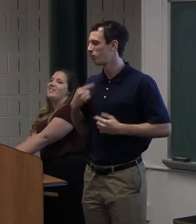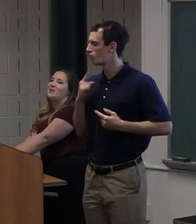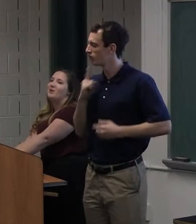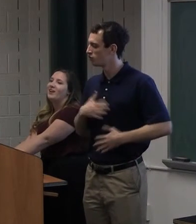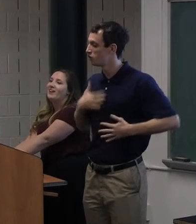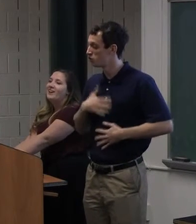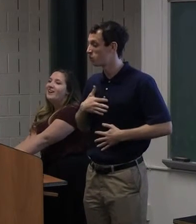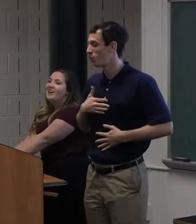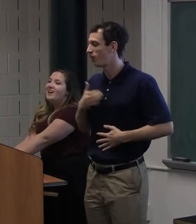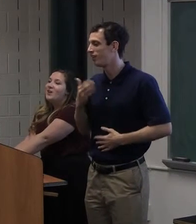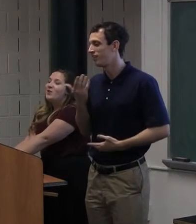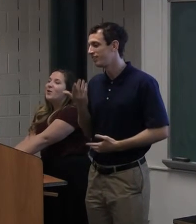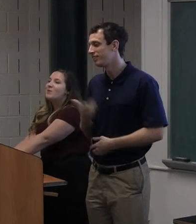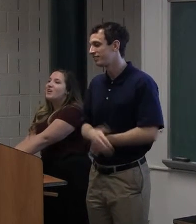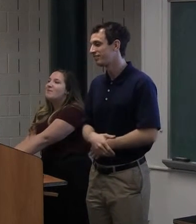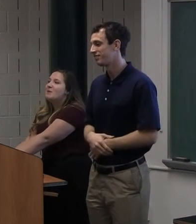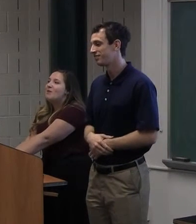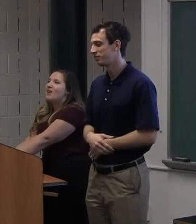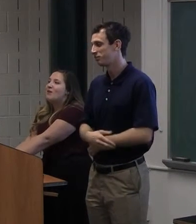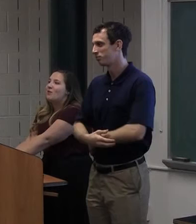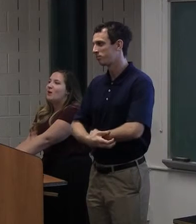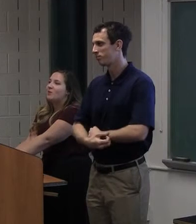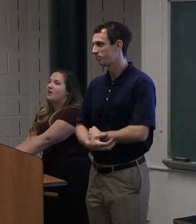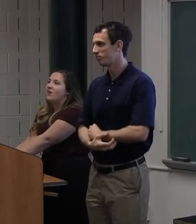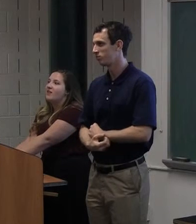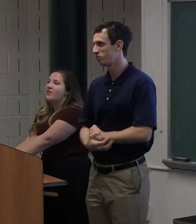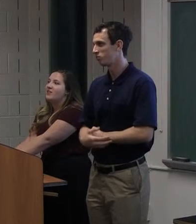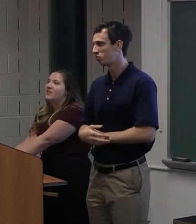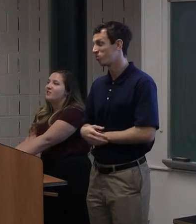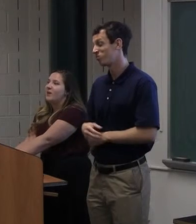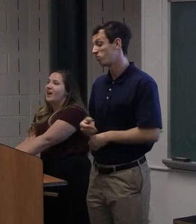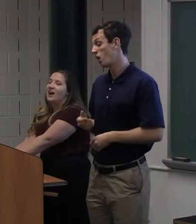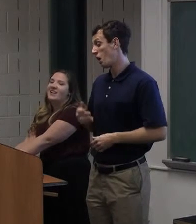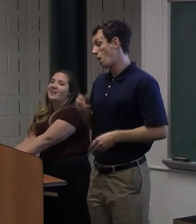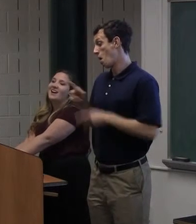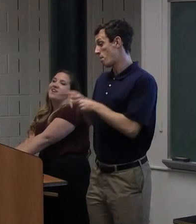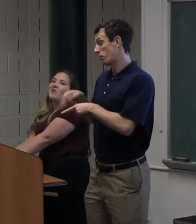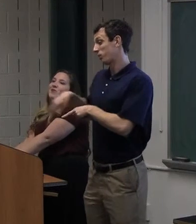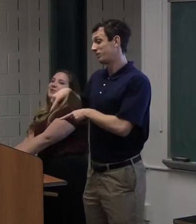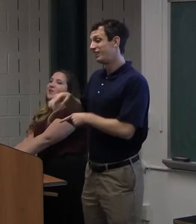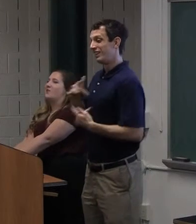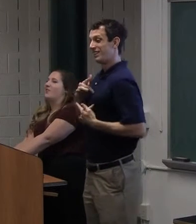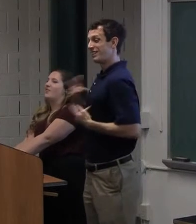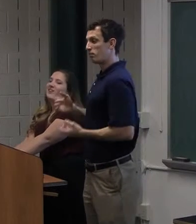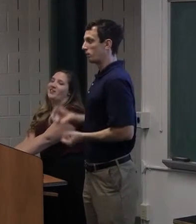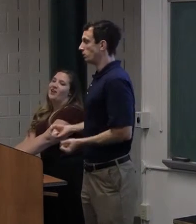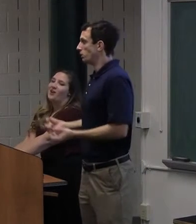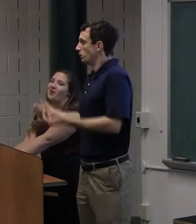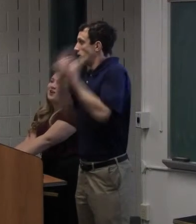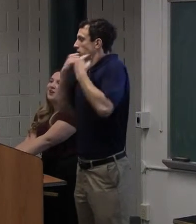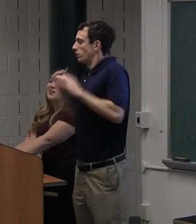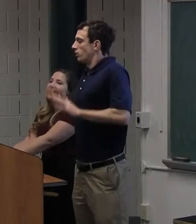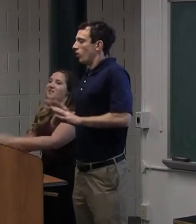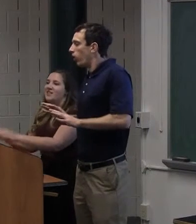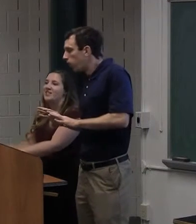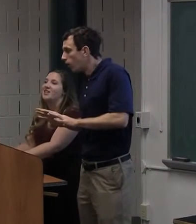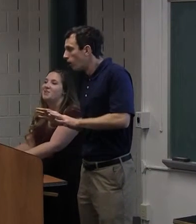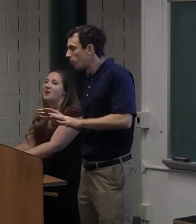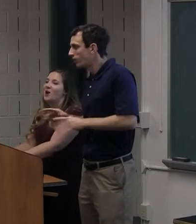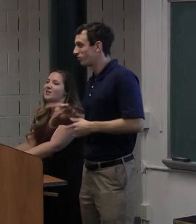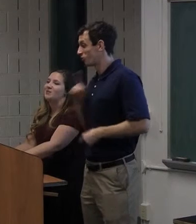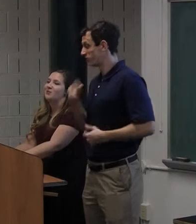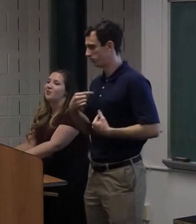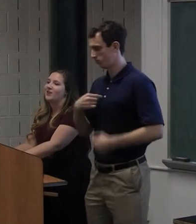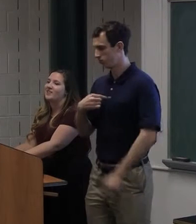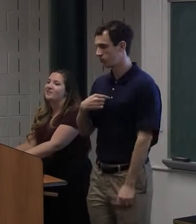super cheesy, but normally people get overwhelmed and they go, I don't know if this is for me. I did not have one of those faltering thoughts at all. All I can think of, this is